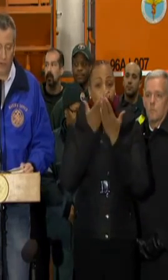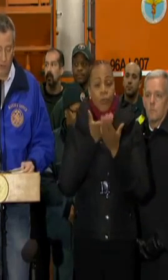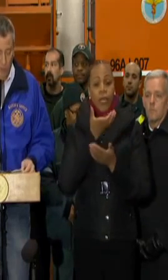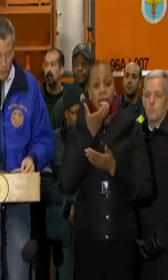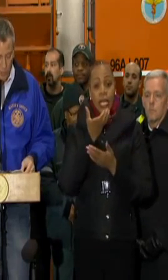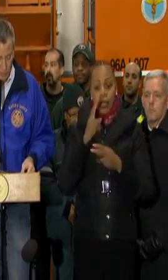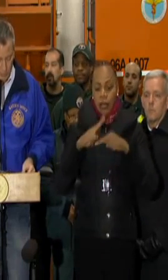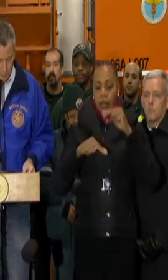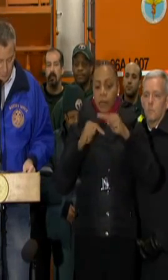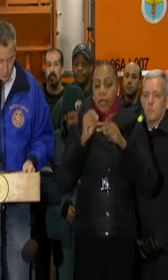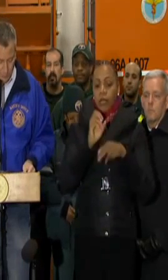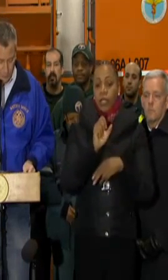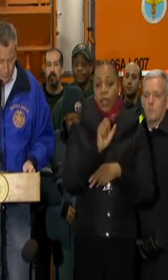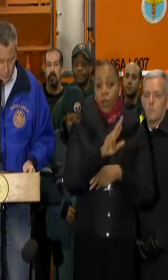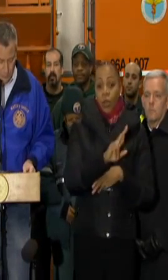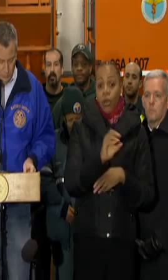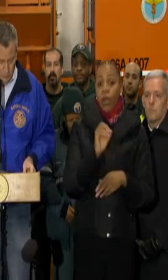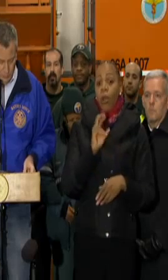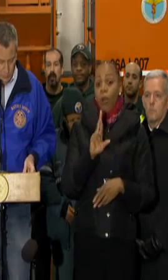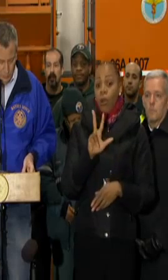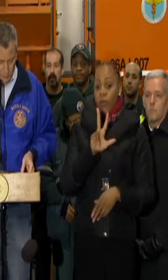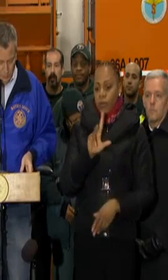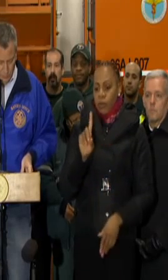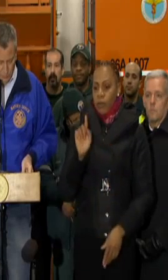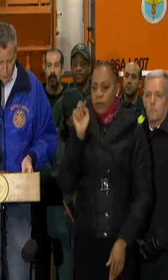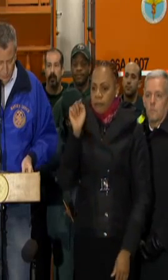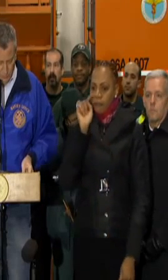or call 311.